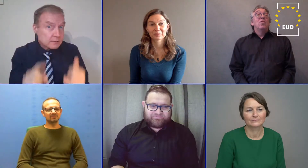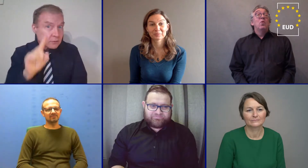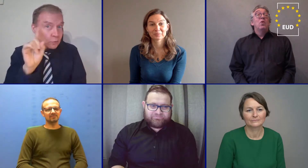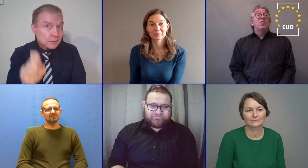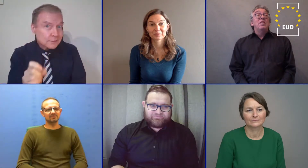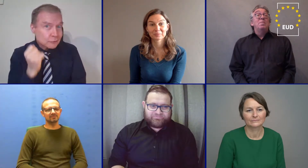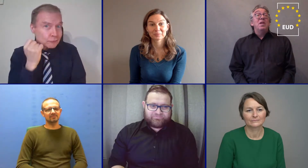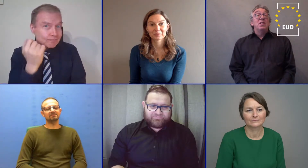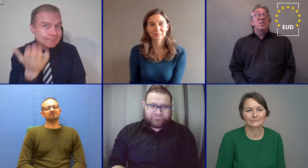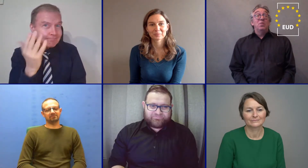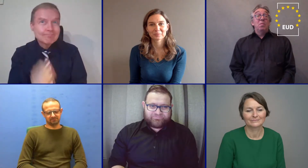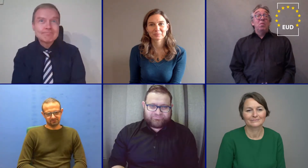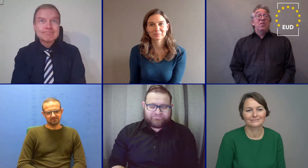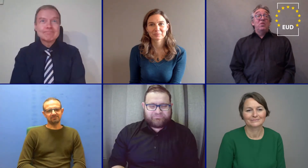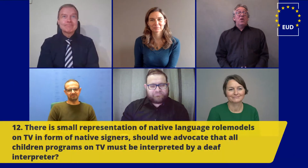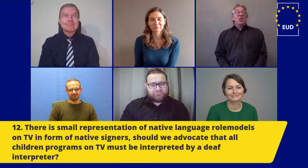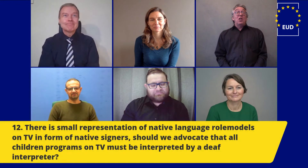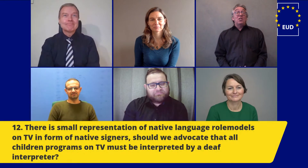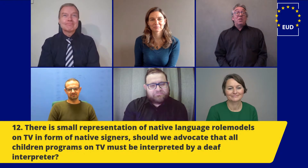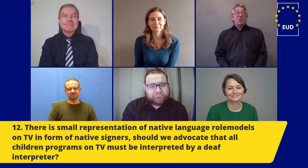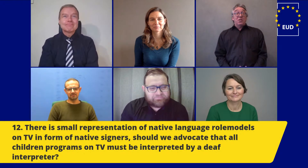For the three speakers, we are moving to our last question.